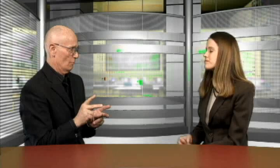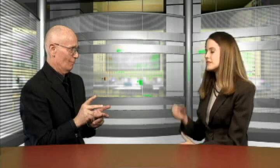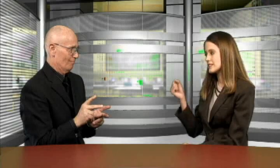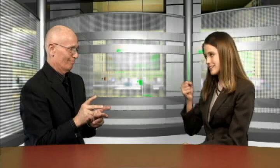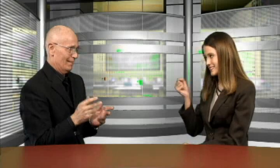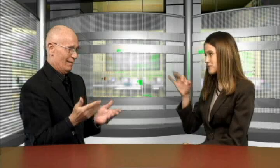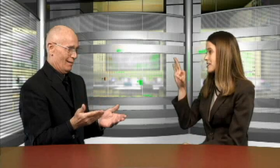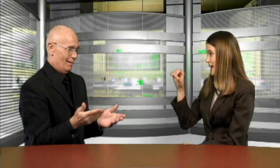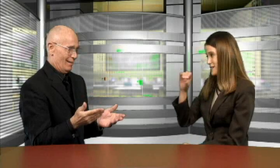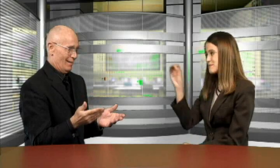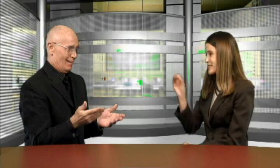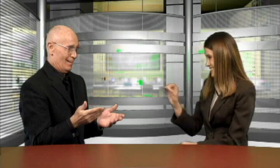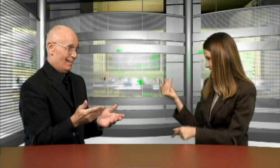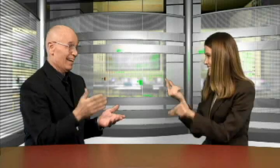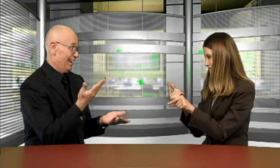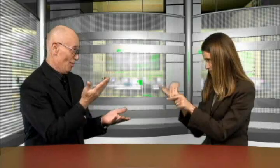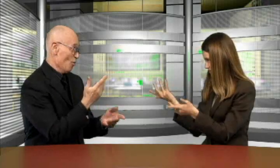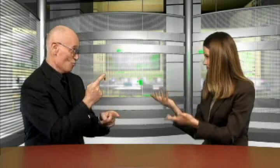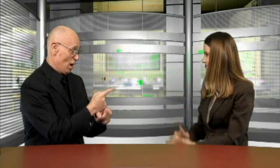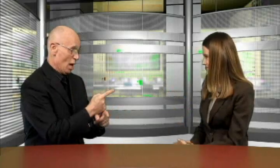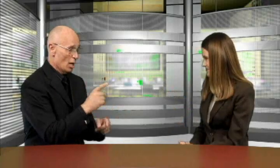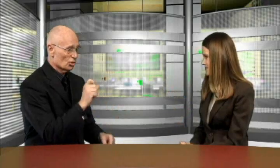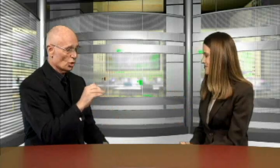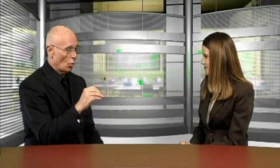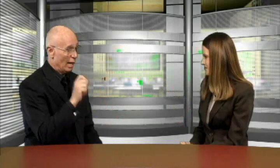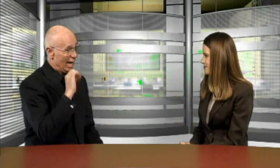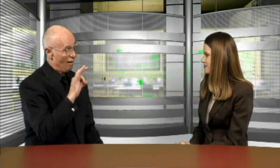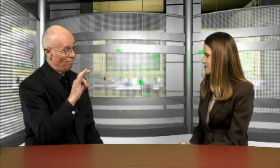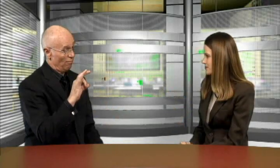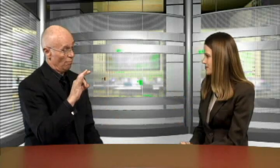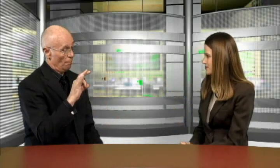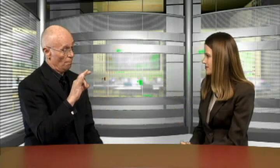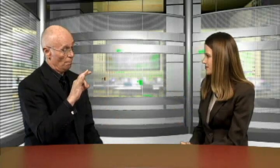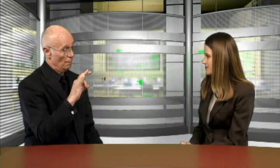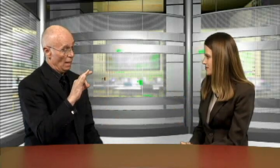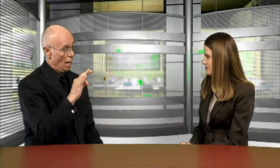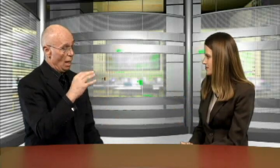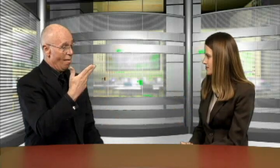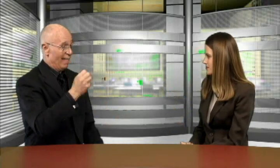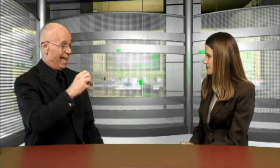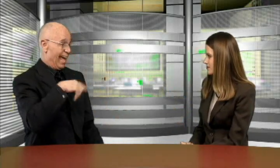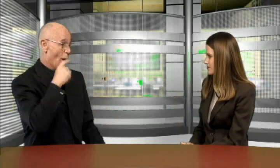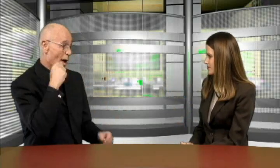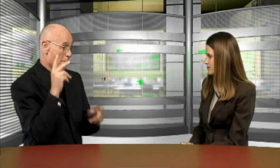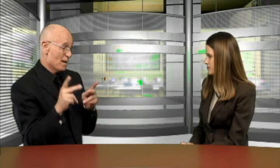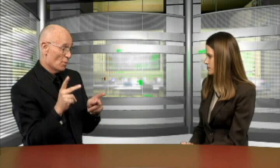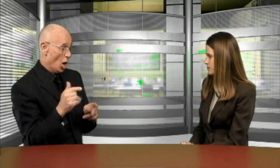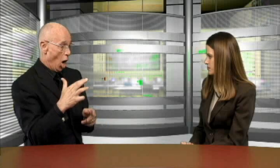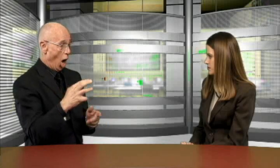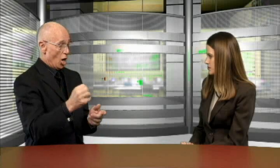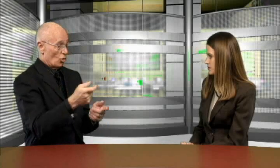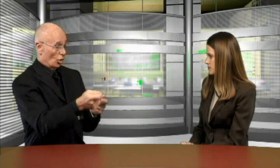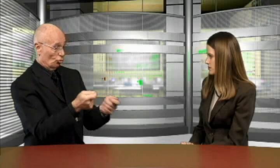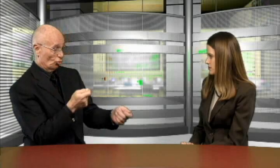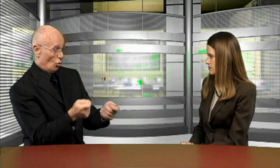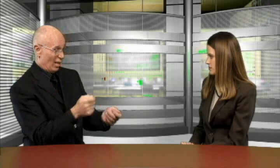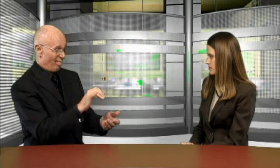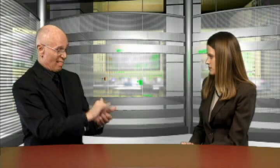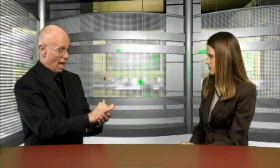people. Yeah, that's right, about 90%, right. Right. So if the hearing people are in